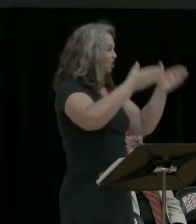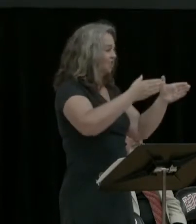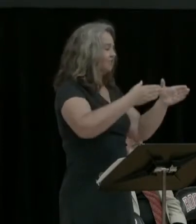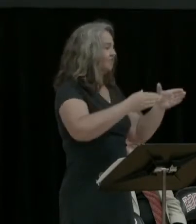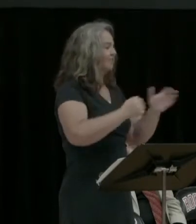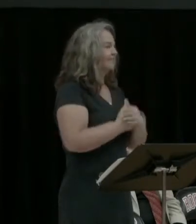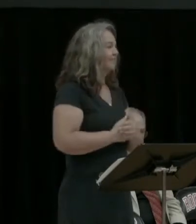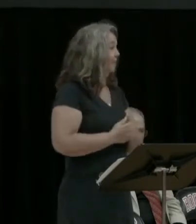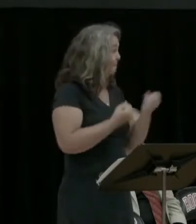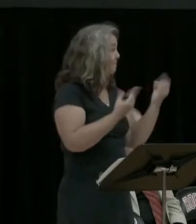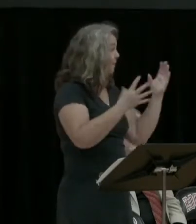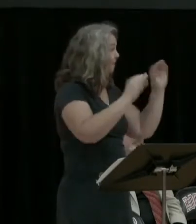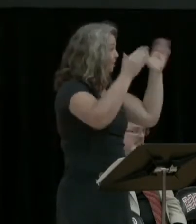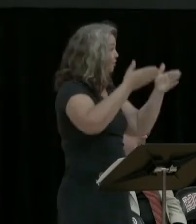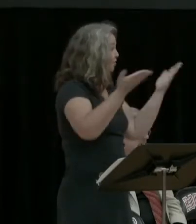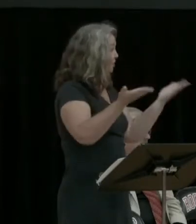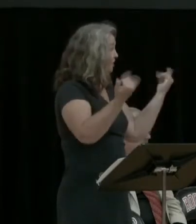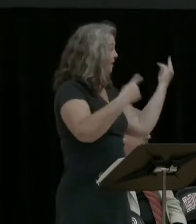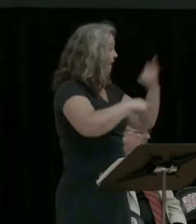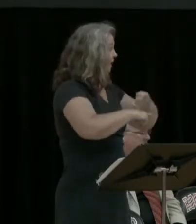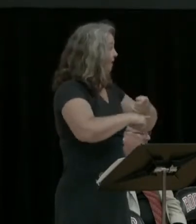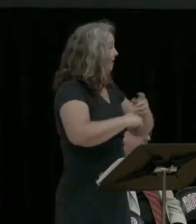many of your teachers are here today,